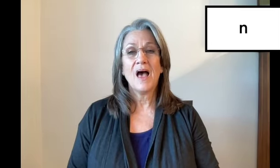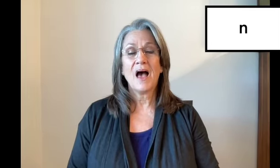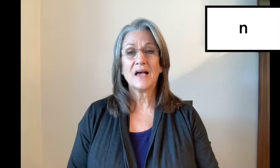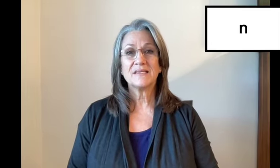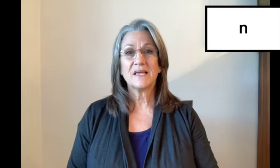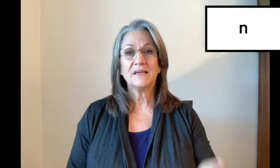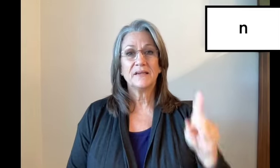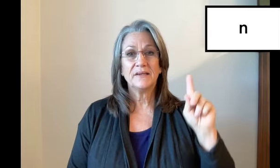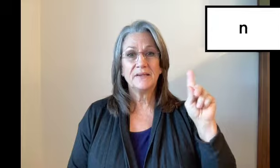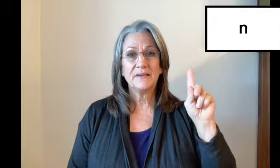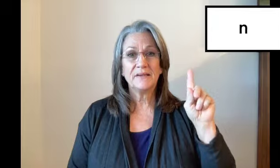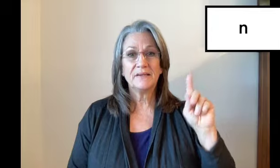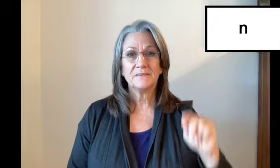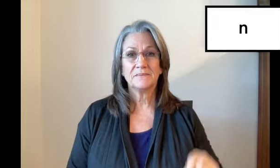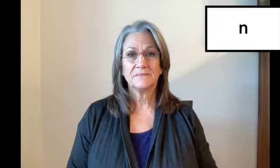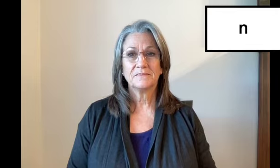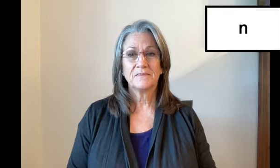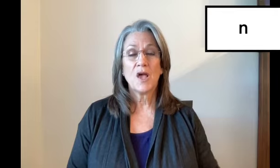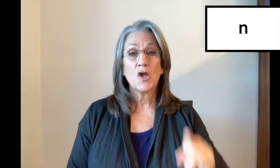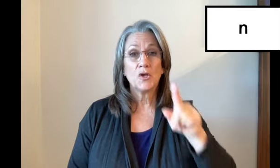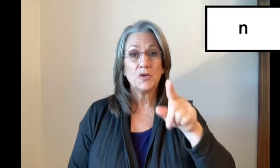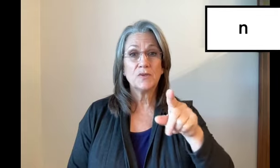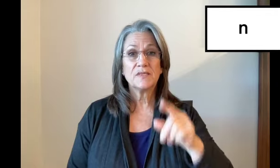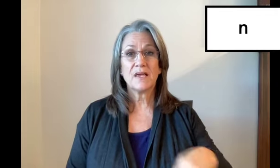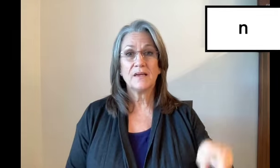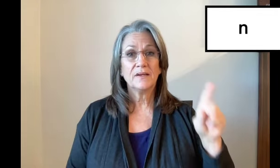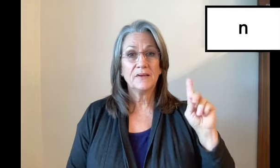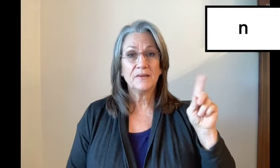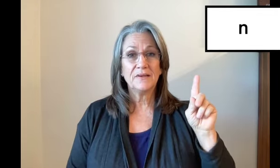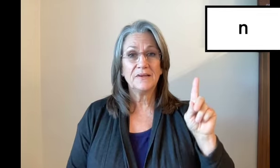I say You say